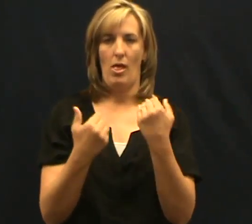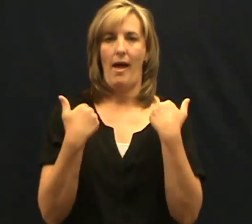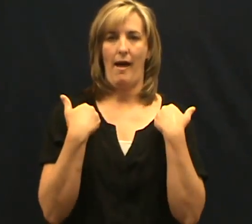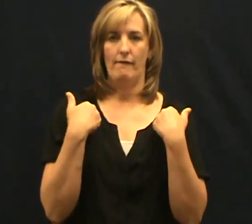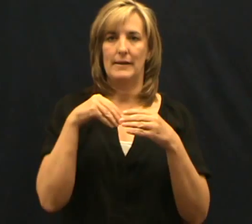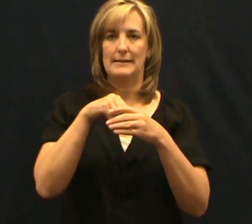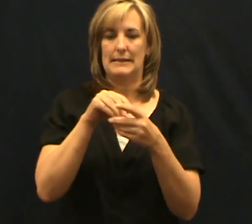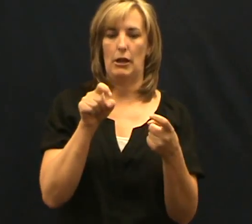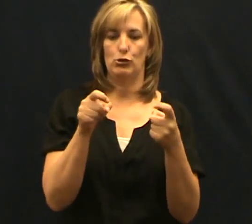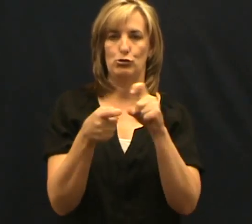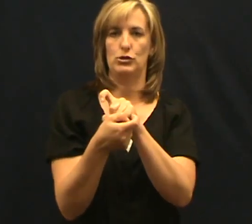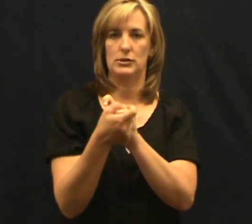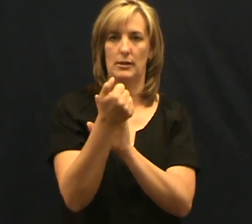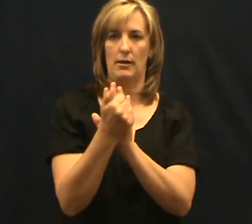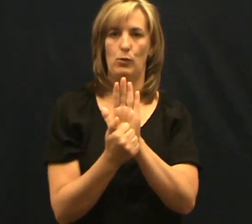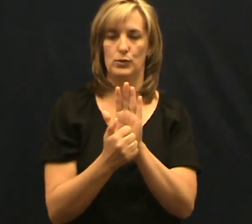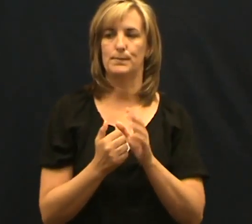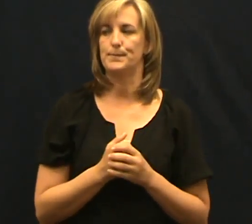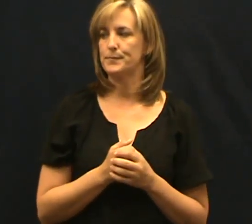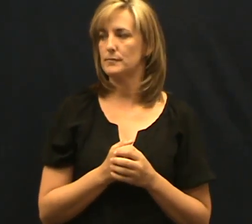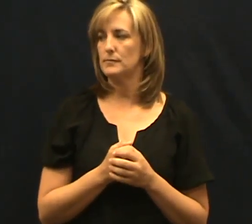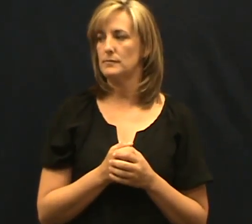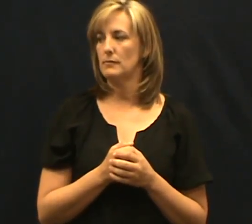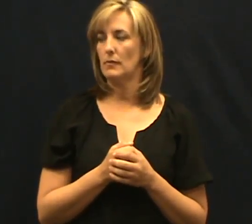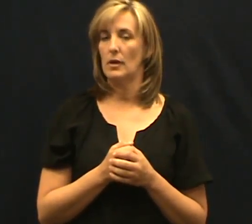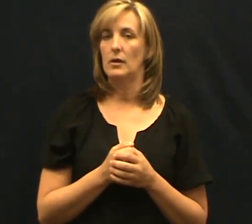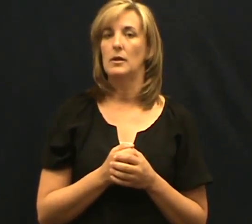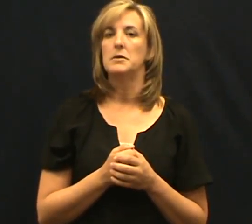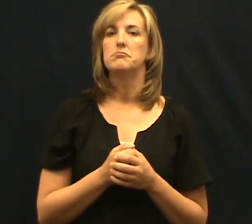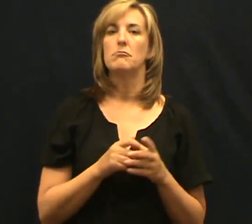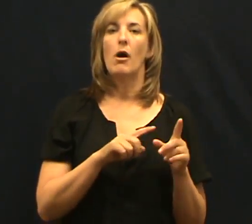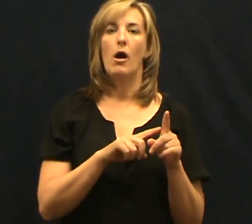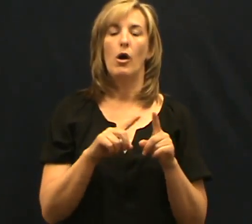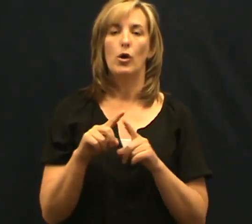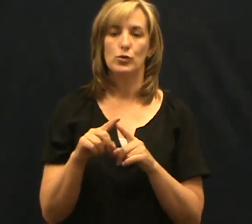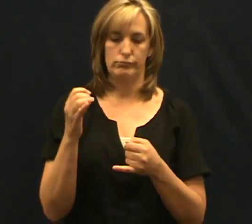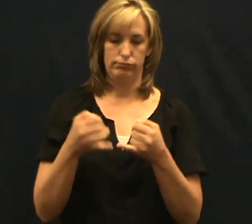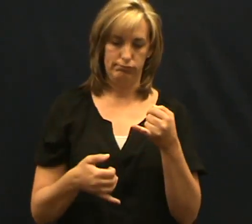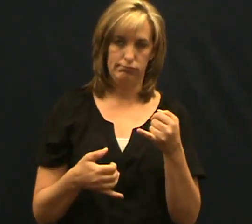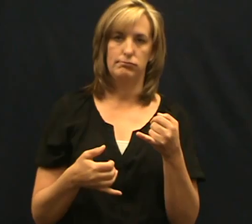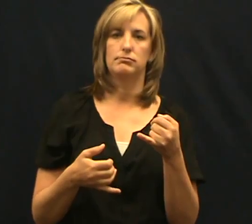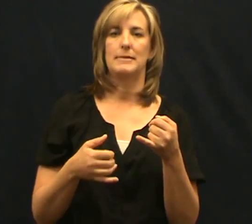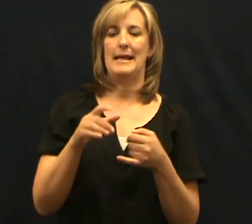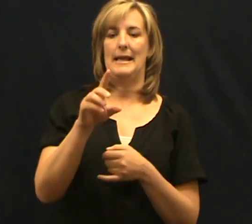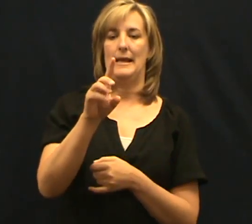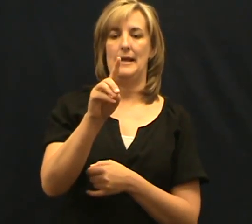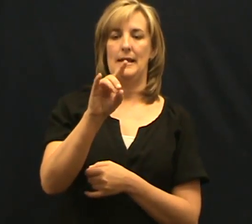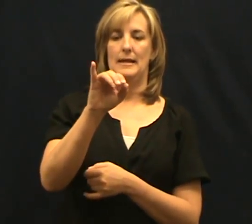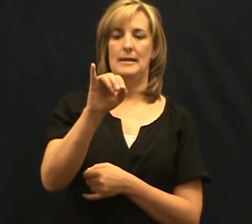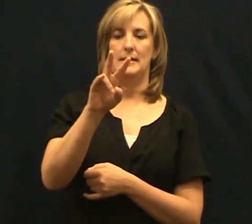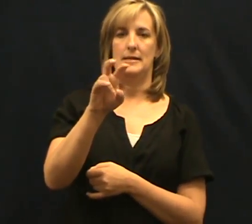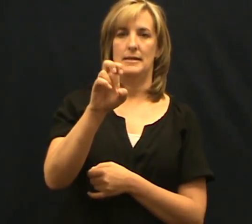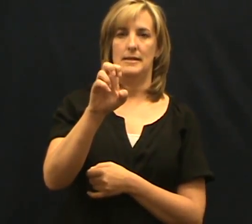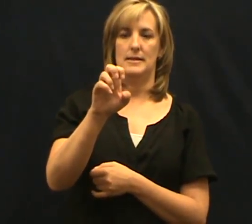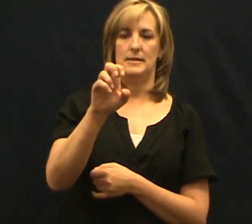And finally, a note about dividends. A dividend is a return of retained earnings to